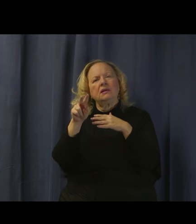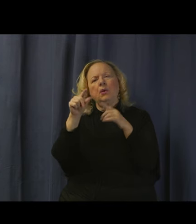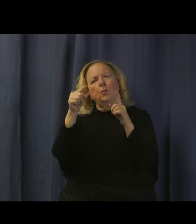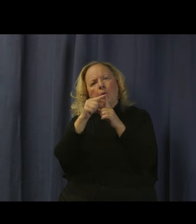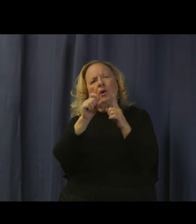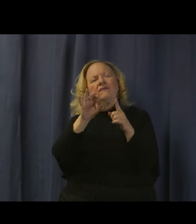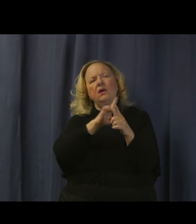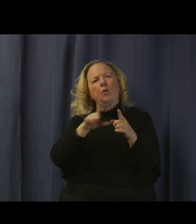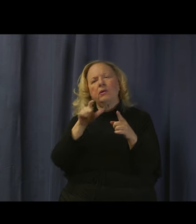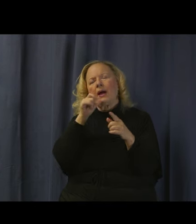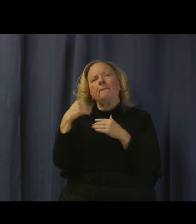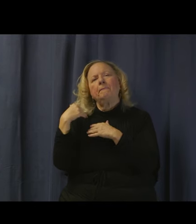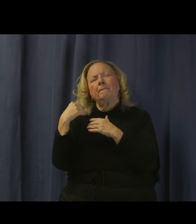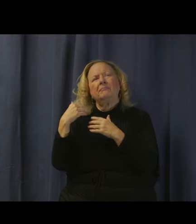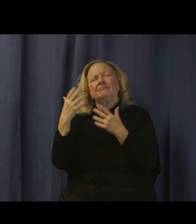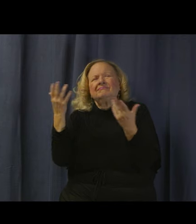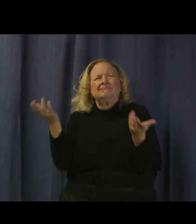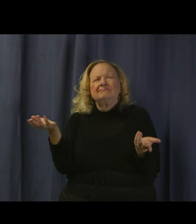so many